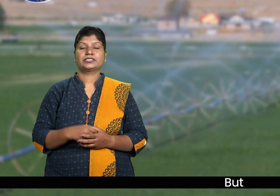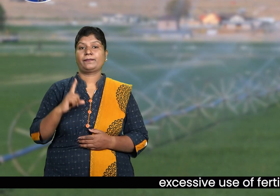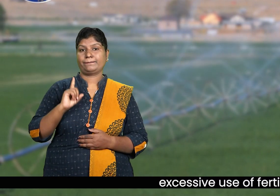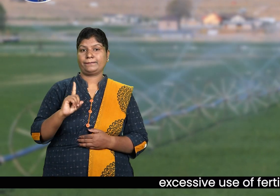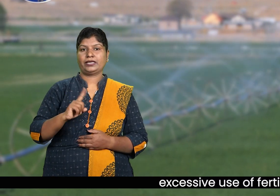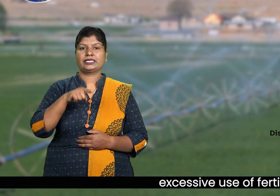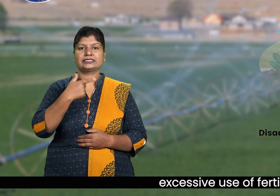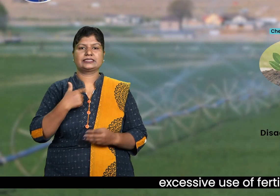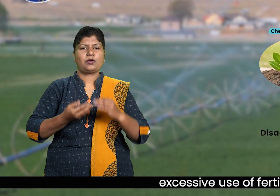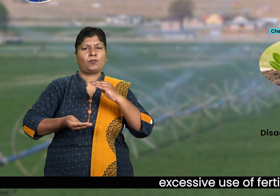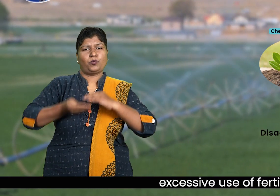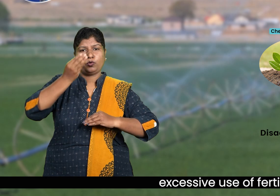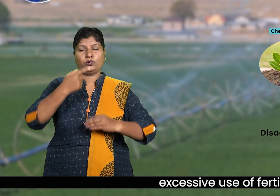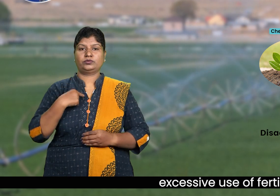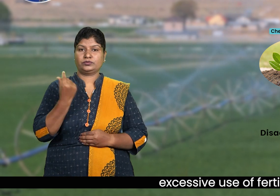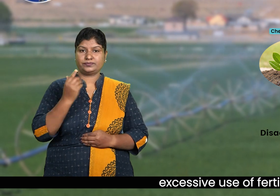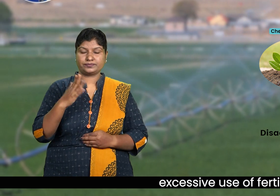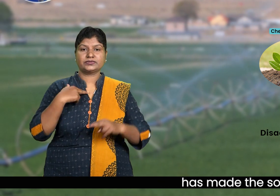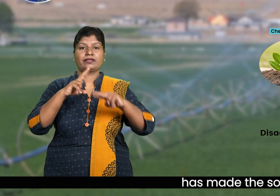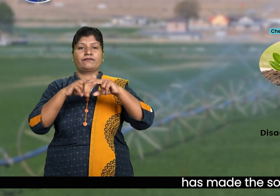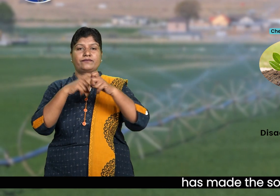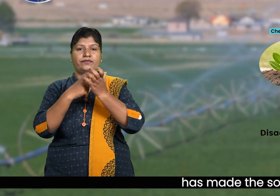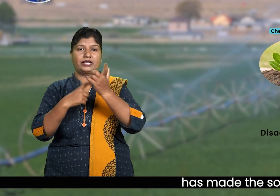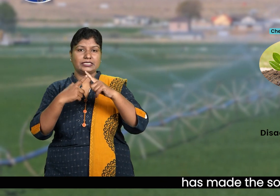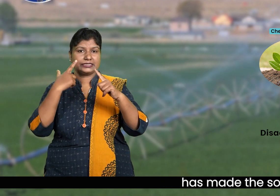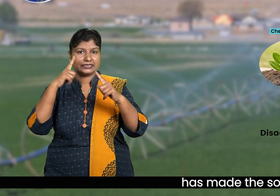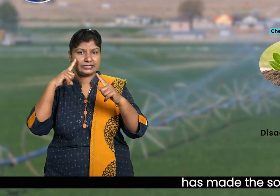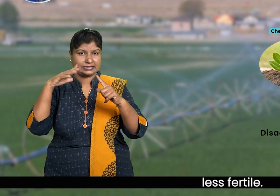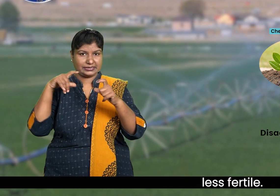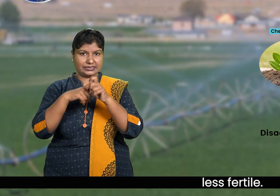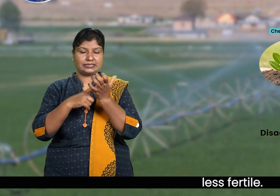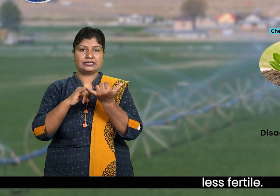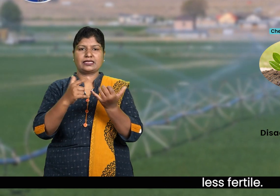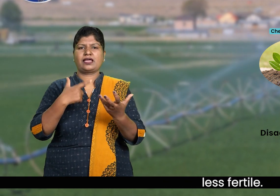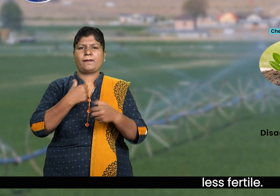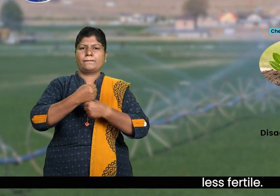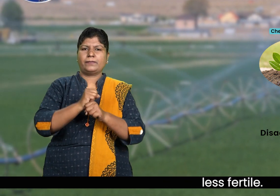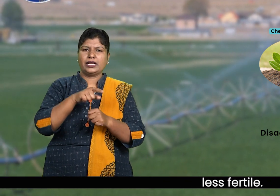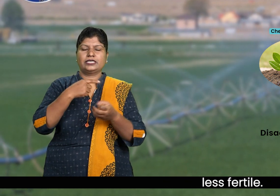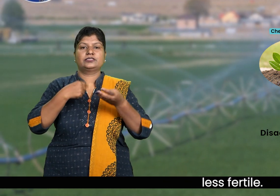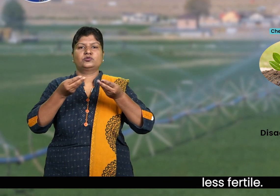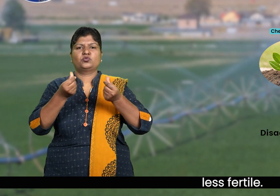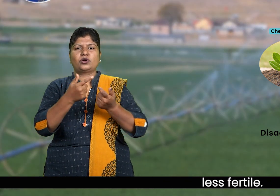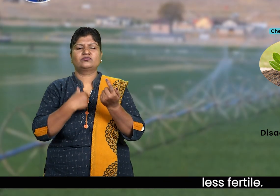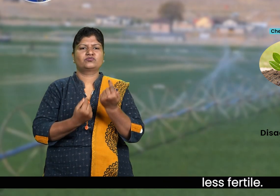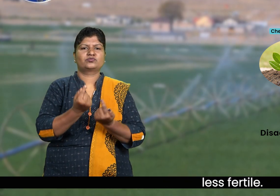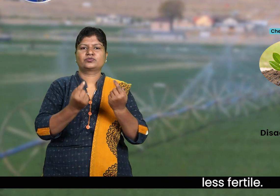But excessive use of fertilizers has made the soil less fertile.